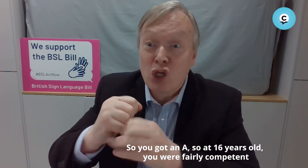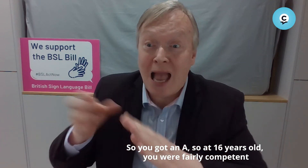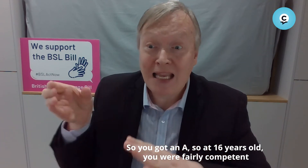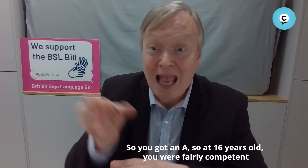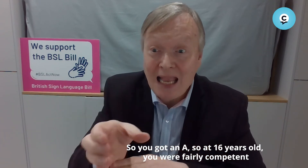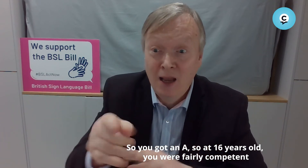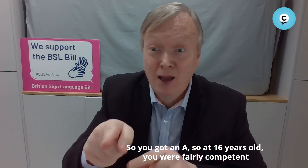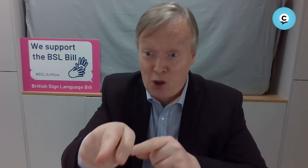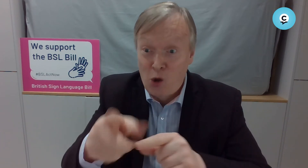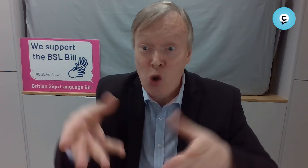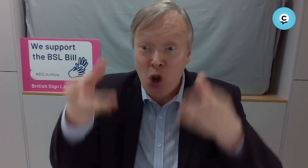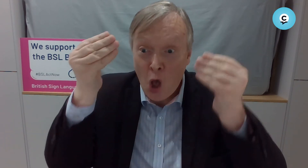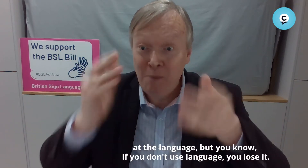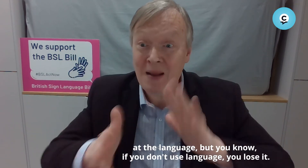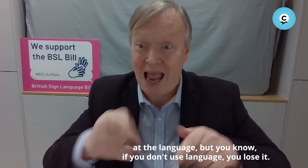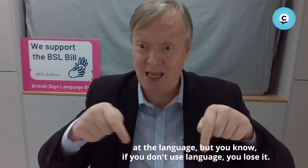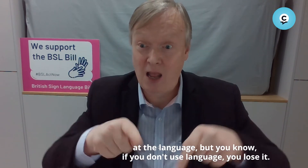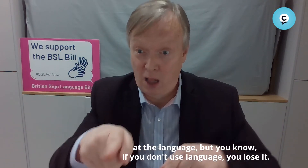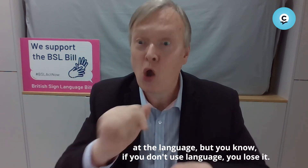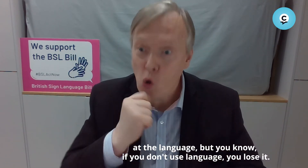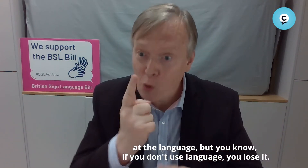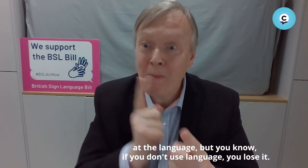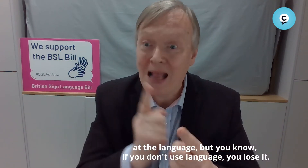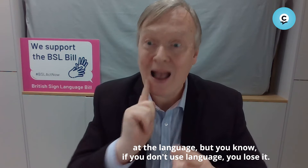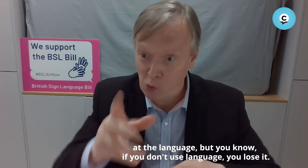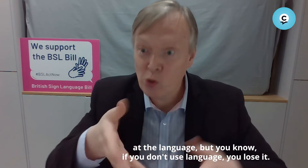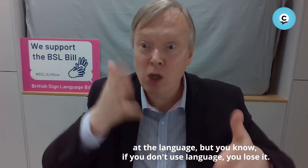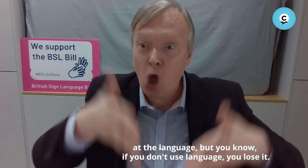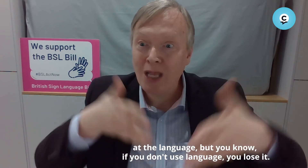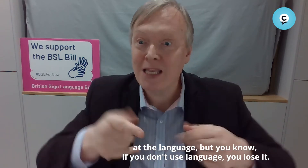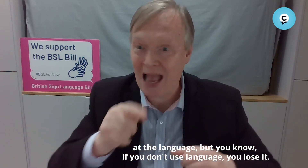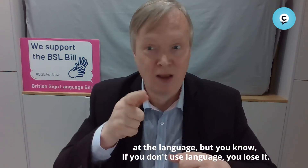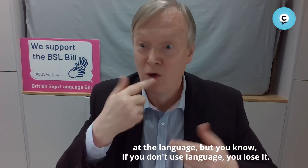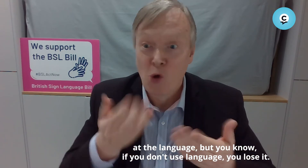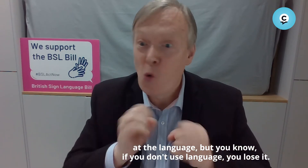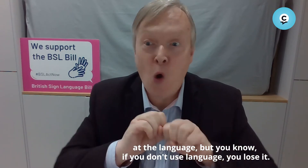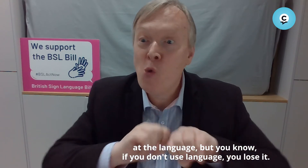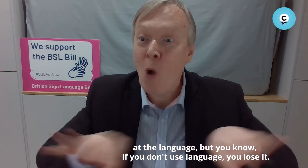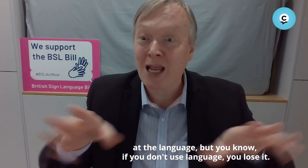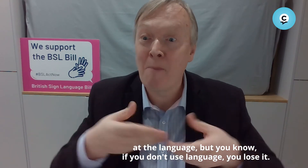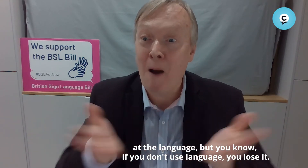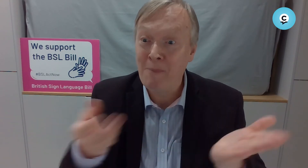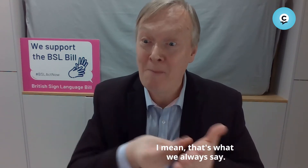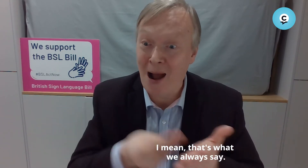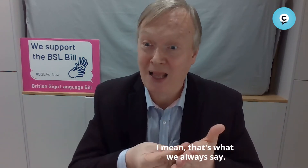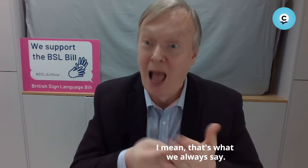fairly competent at the language, but if you don't use language, you lose it. I mean, that's what